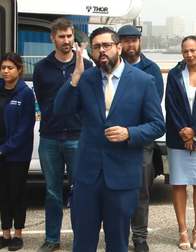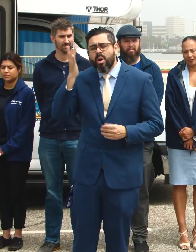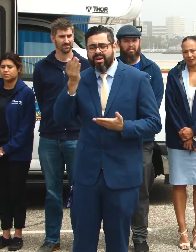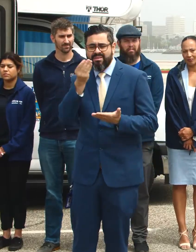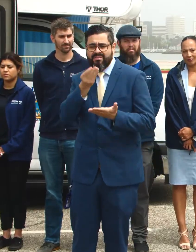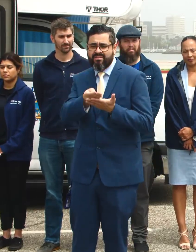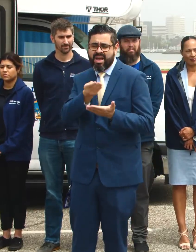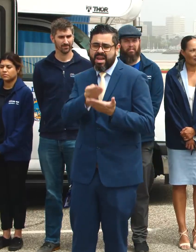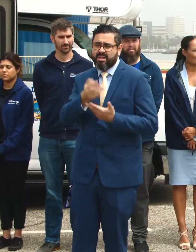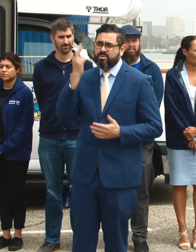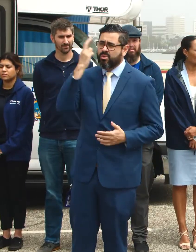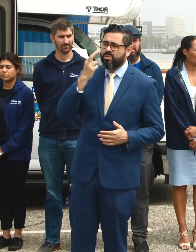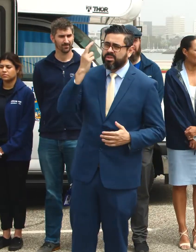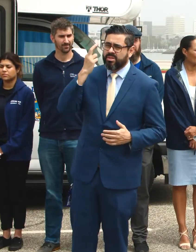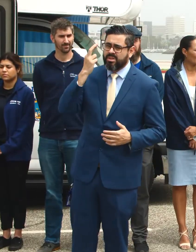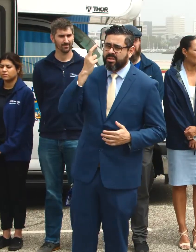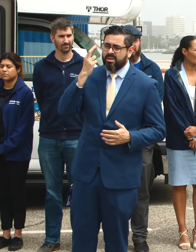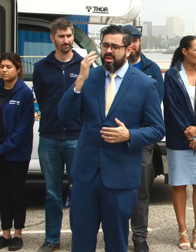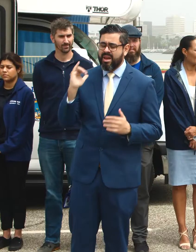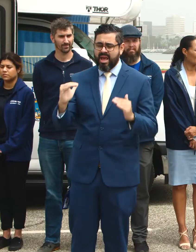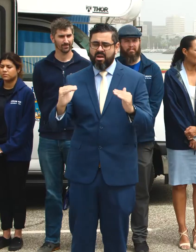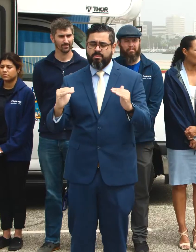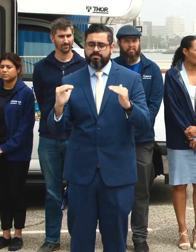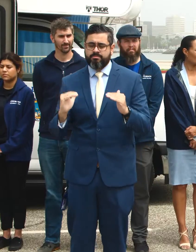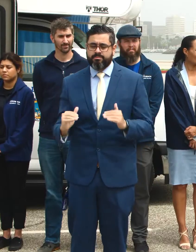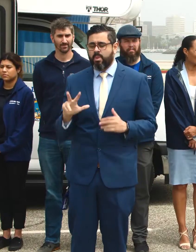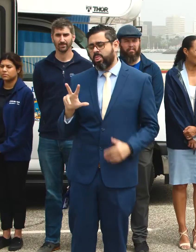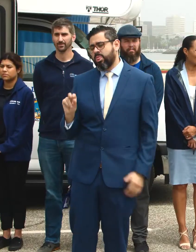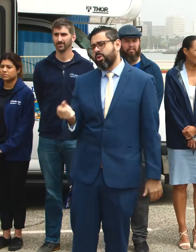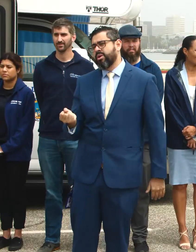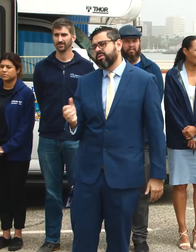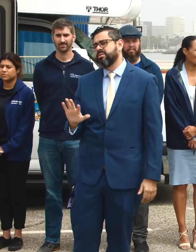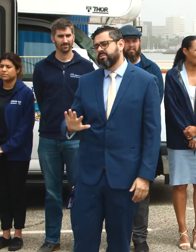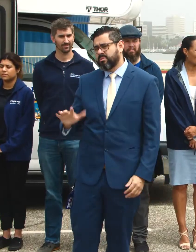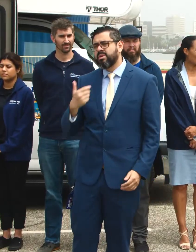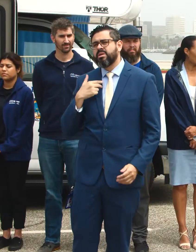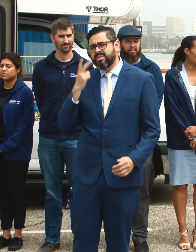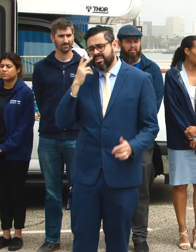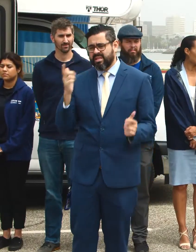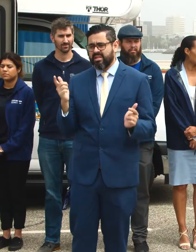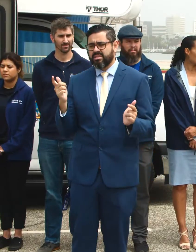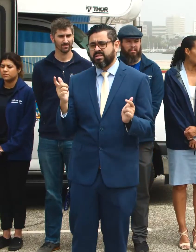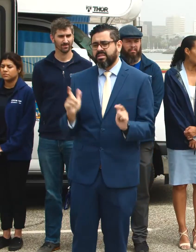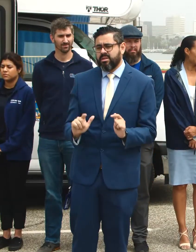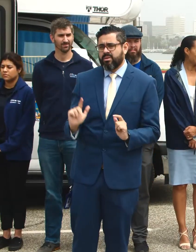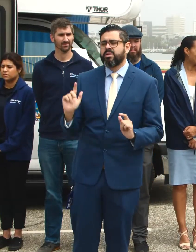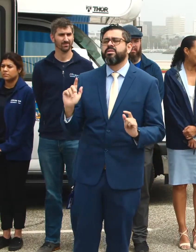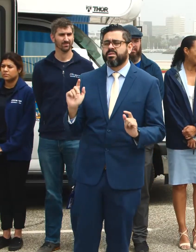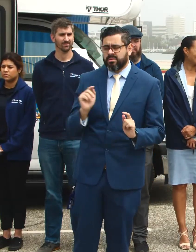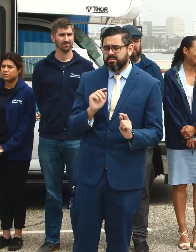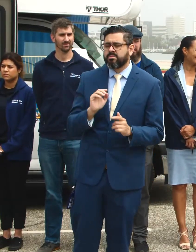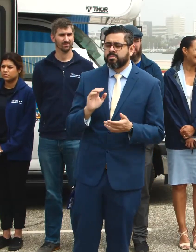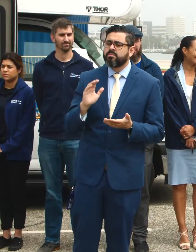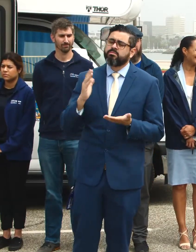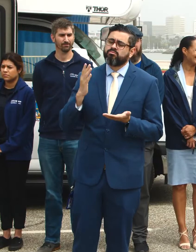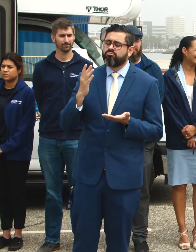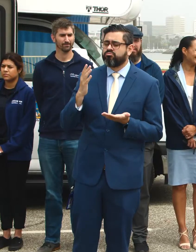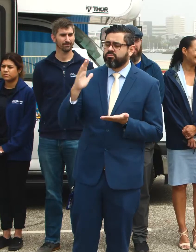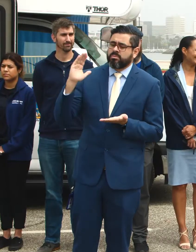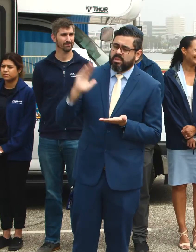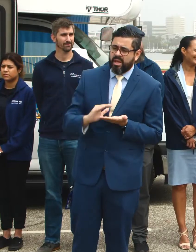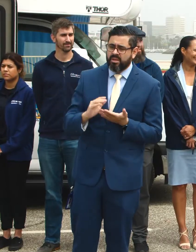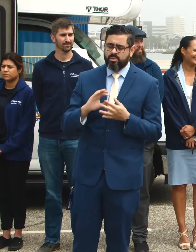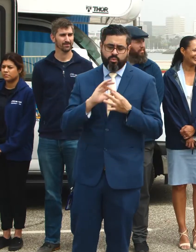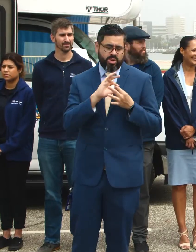financial reasons. And this year it's in the 30s. So we are seeing a decrease in the number of people who are saying that it was due to